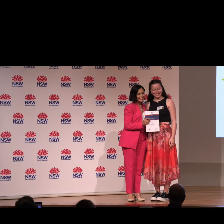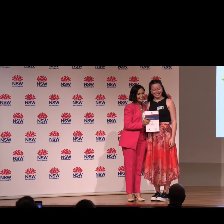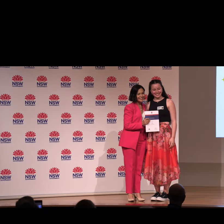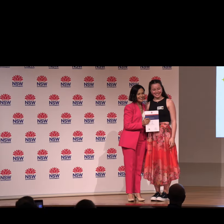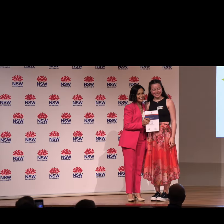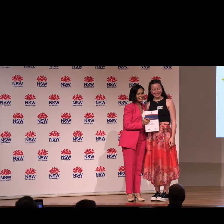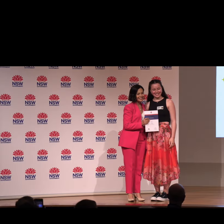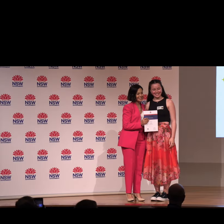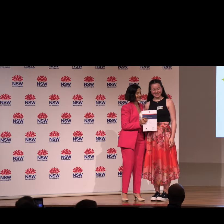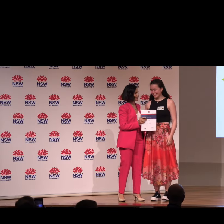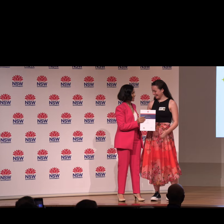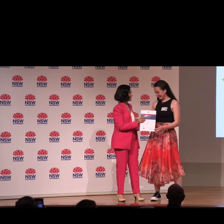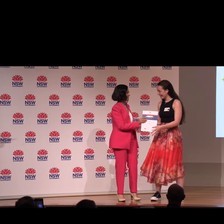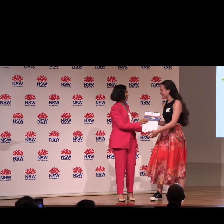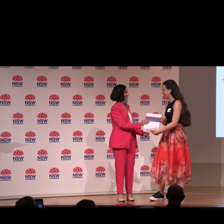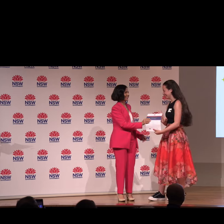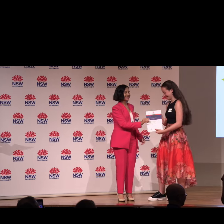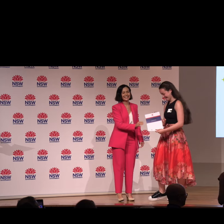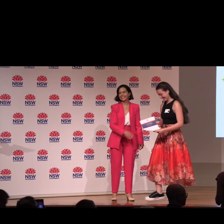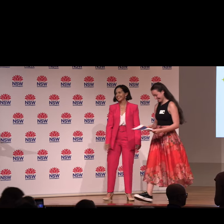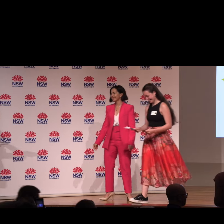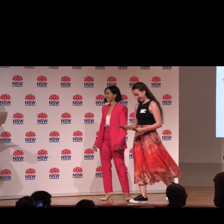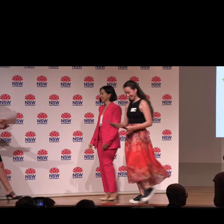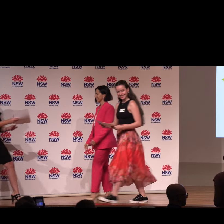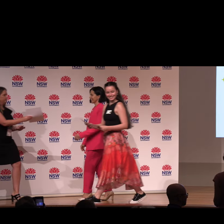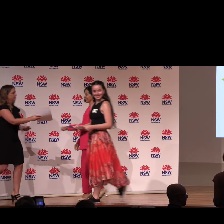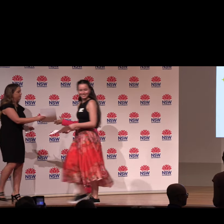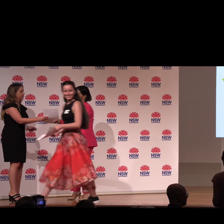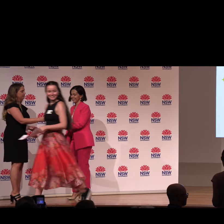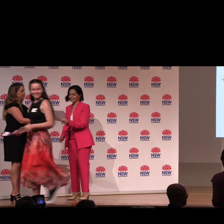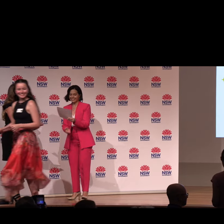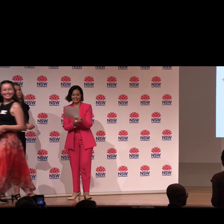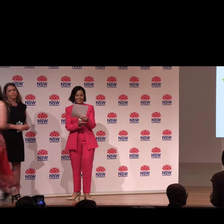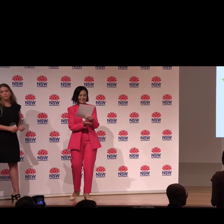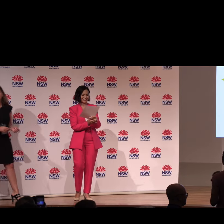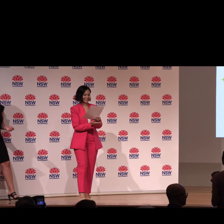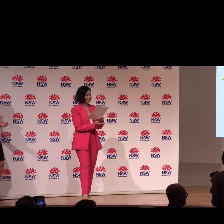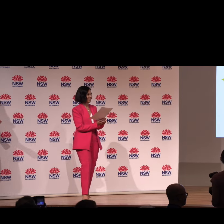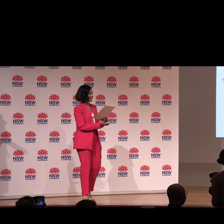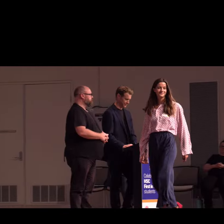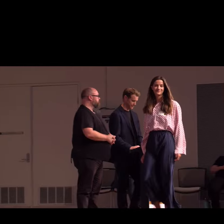in design and technology, Arella Plater, Skeggs Darlinghurst.